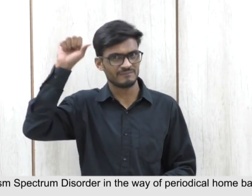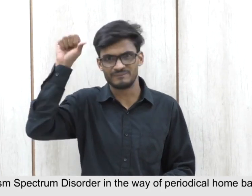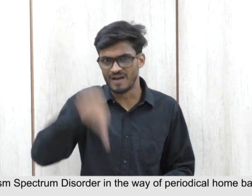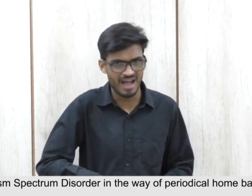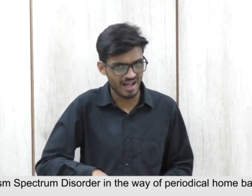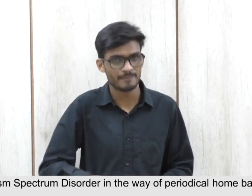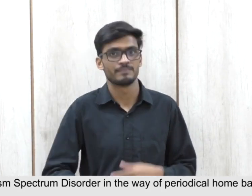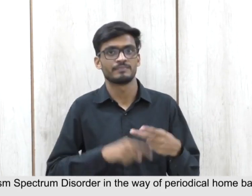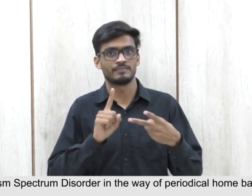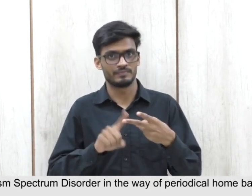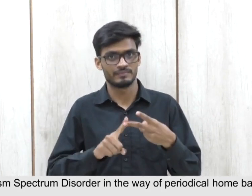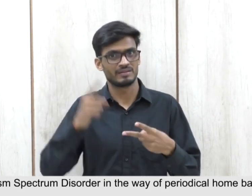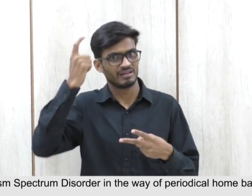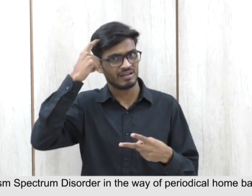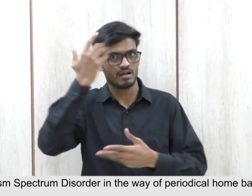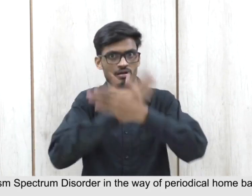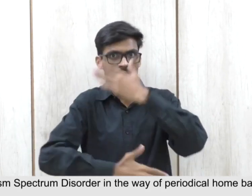and autism spectrum disorder,